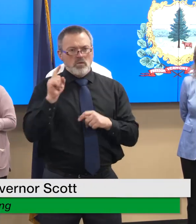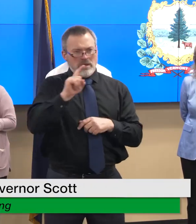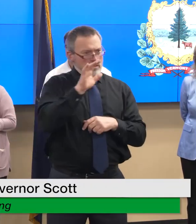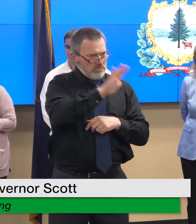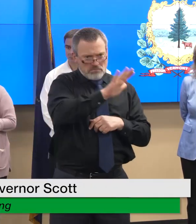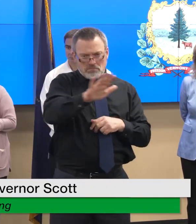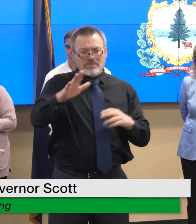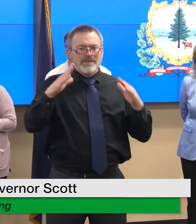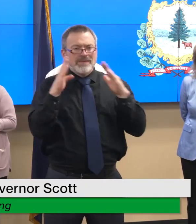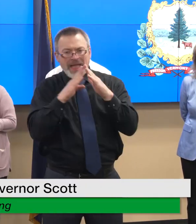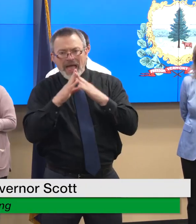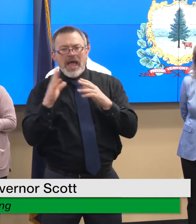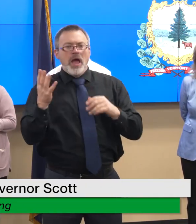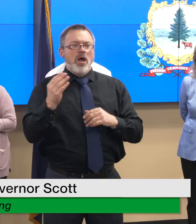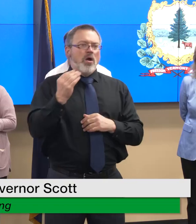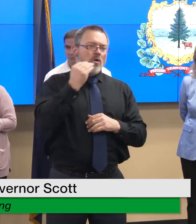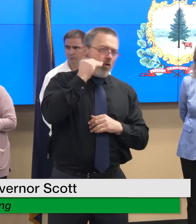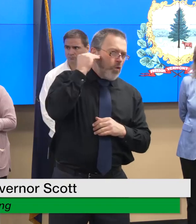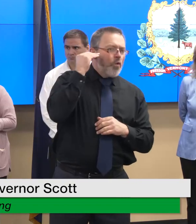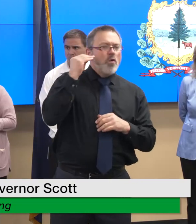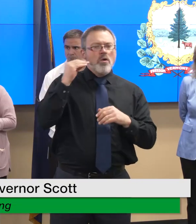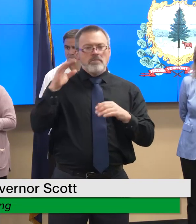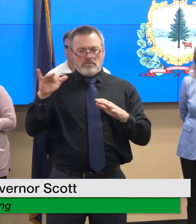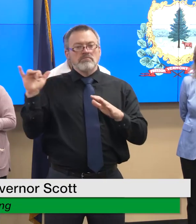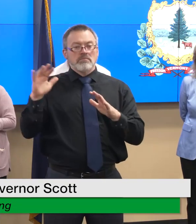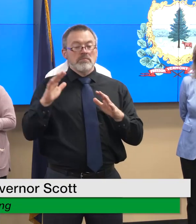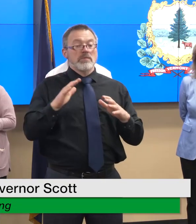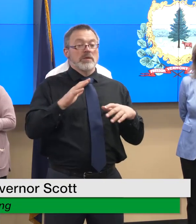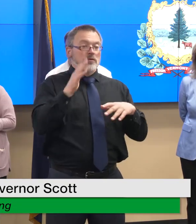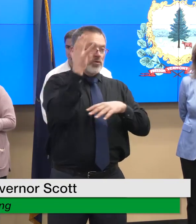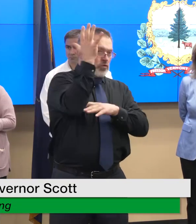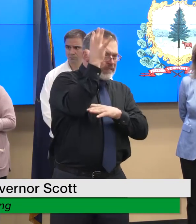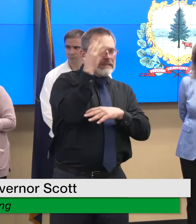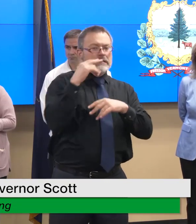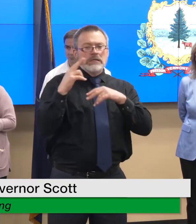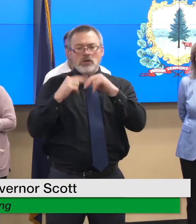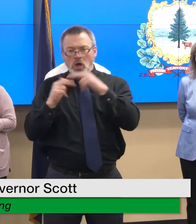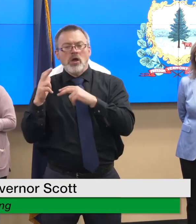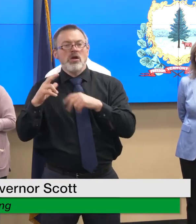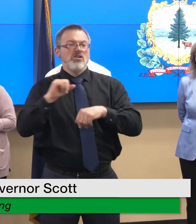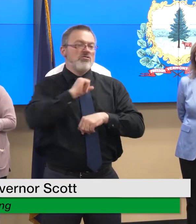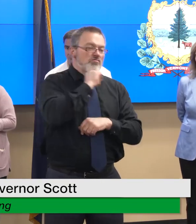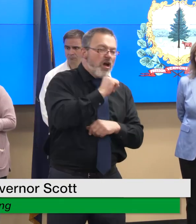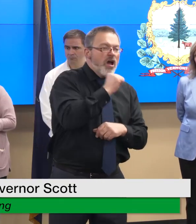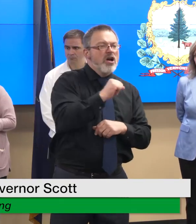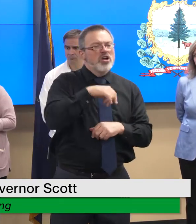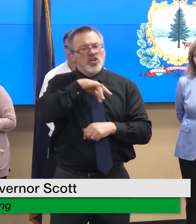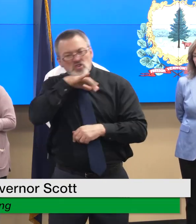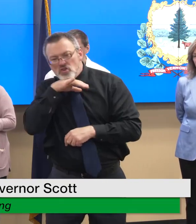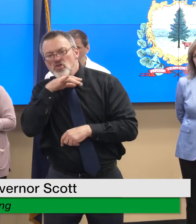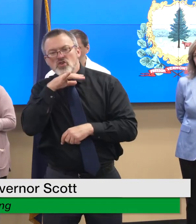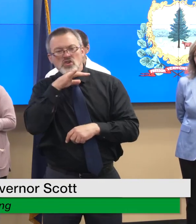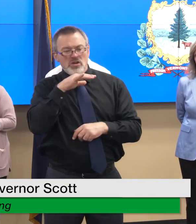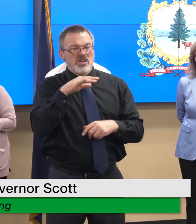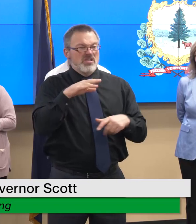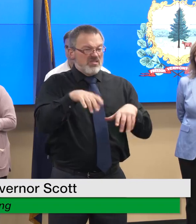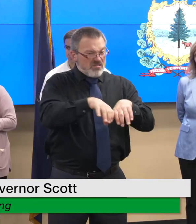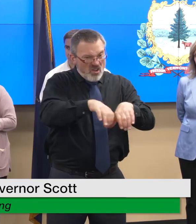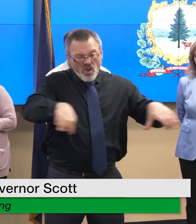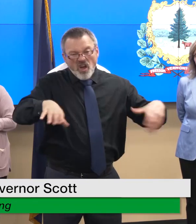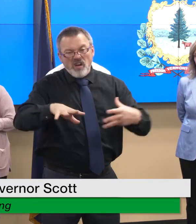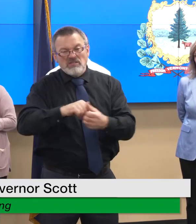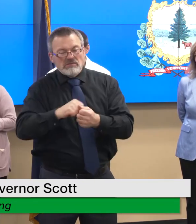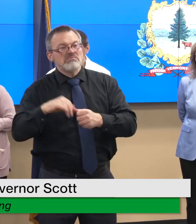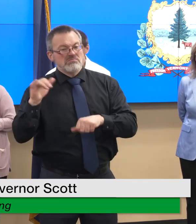Woody debris, construction material, piled up rocks and sediment from culverts, stormwater